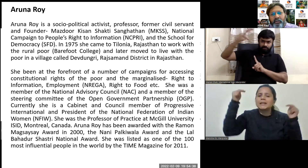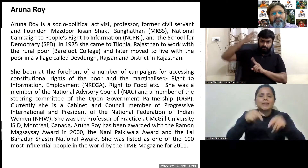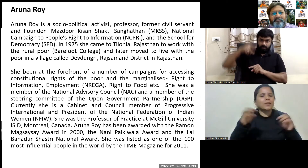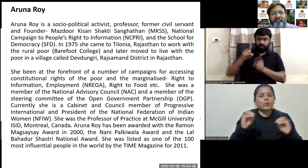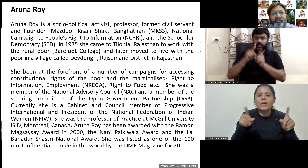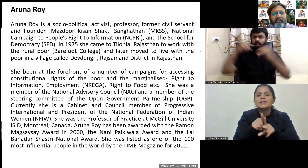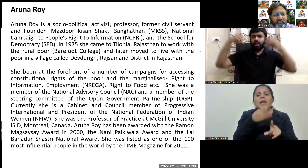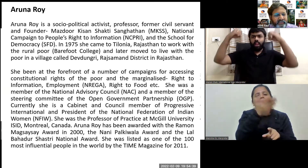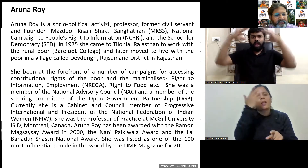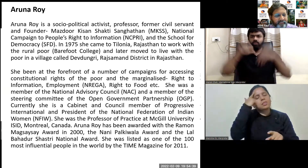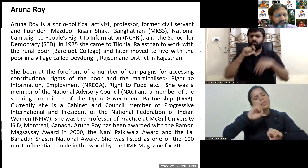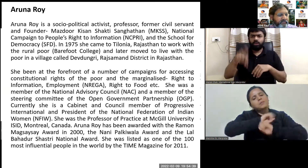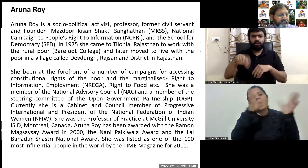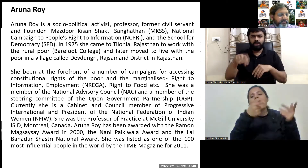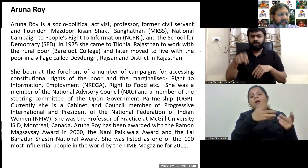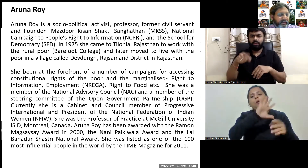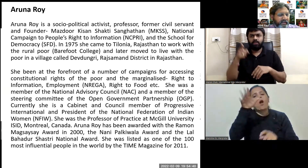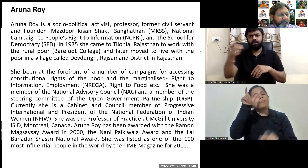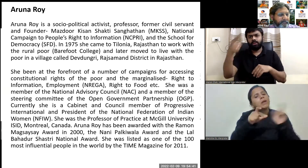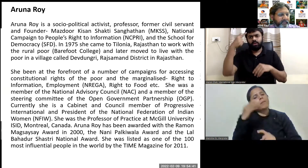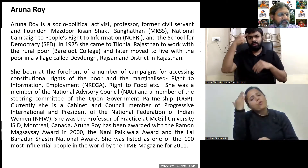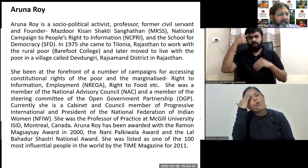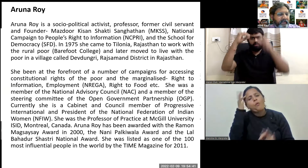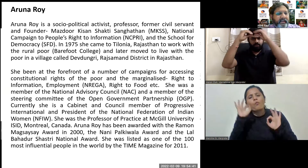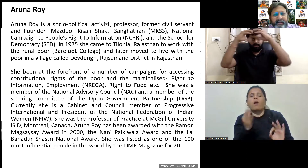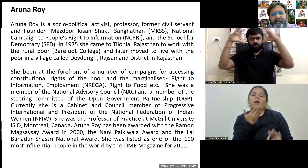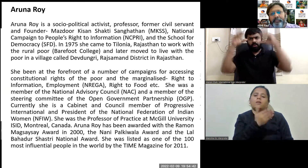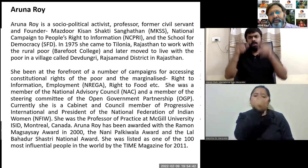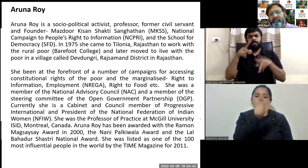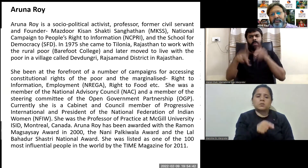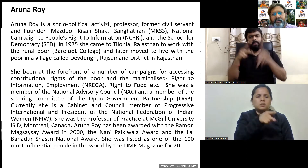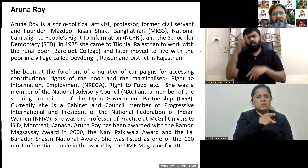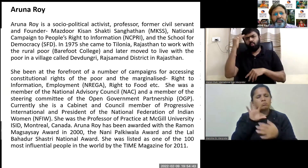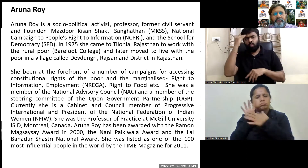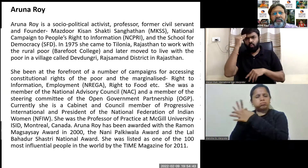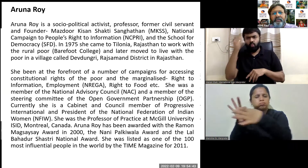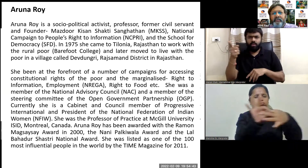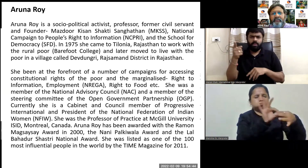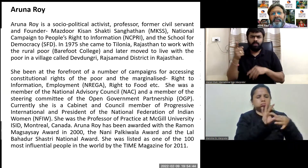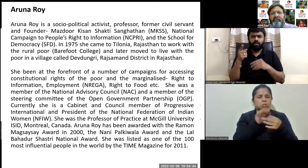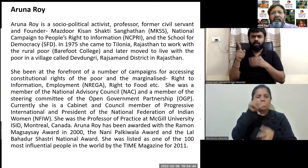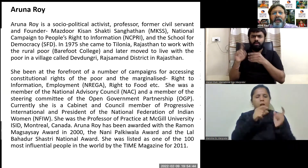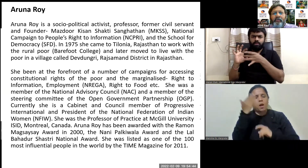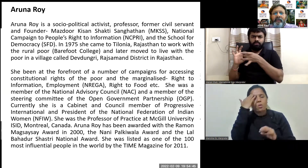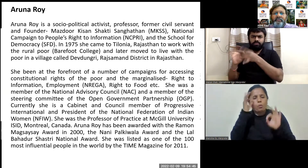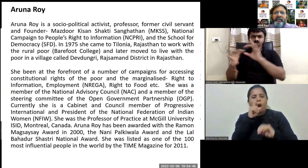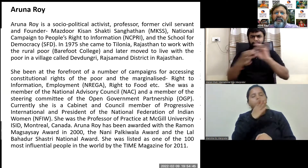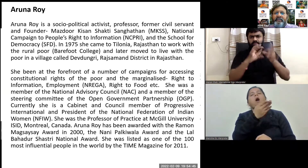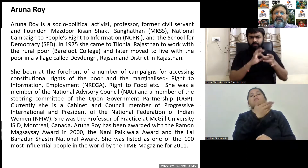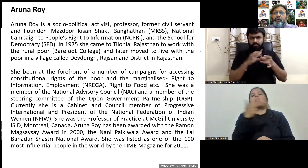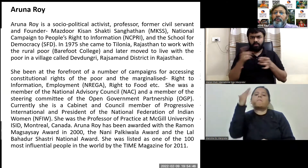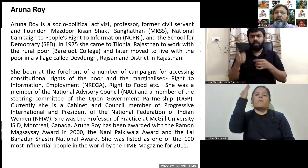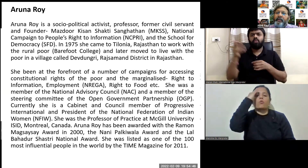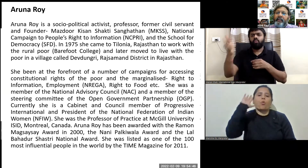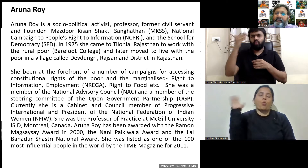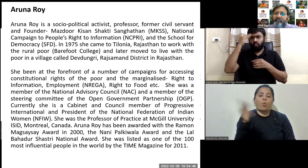know at all. She is a very connected person to the grassroots. Aruna ji